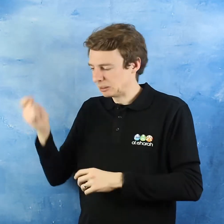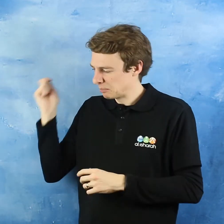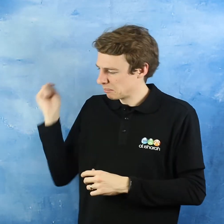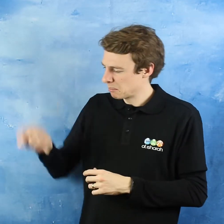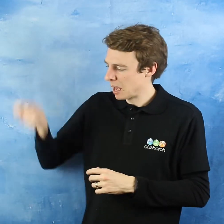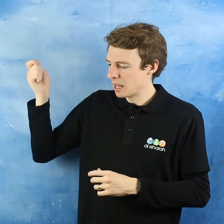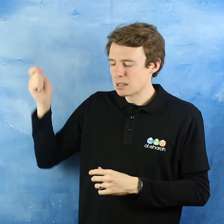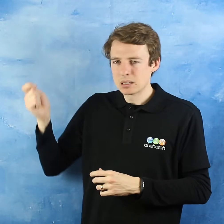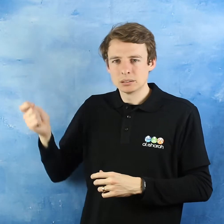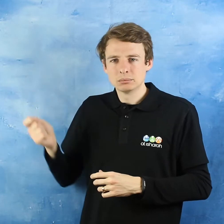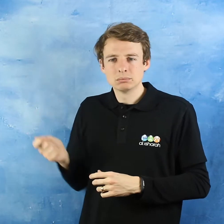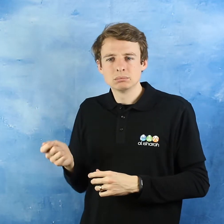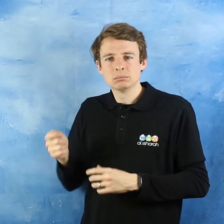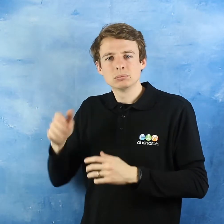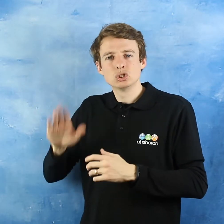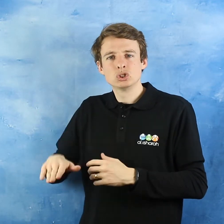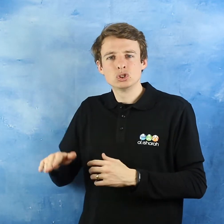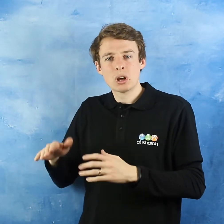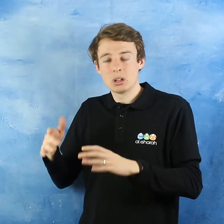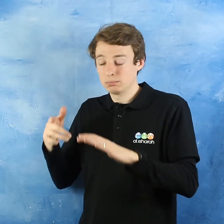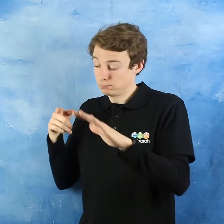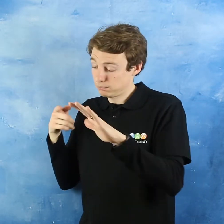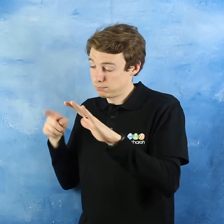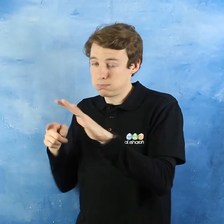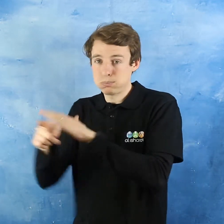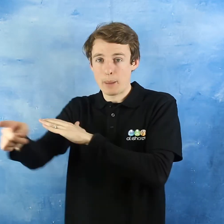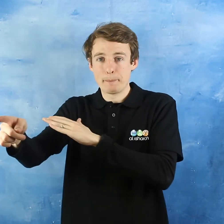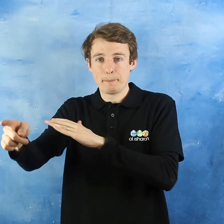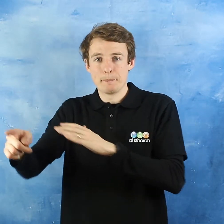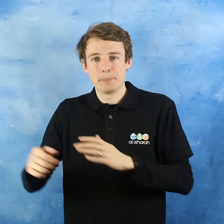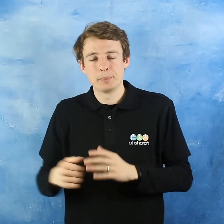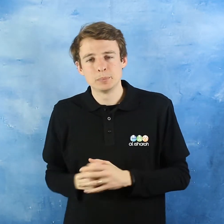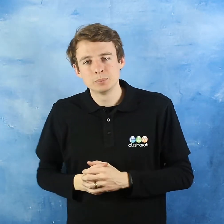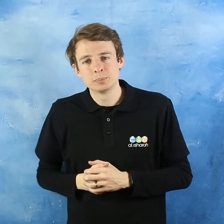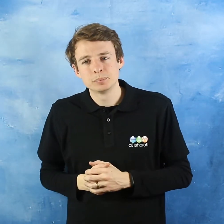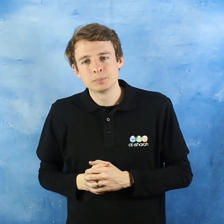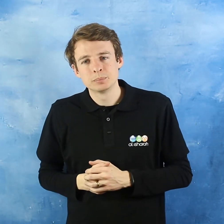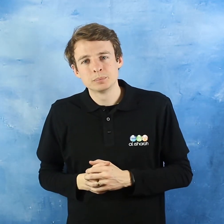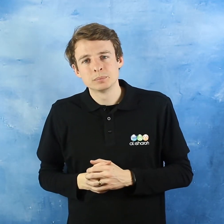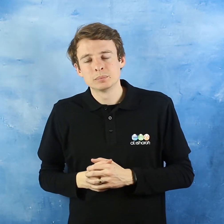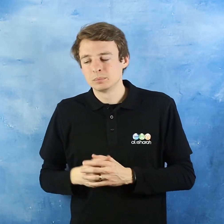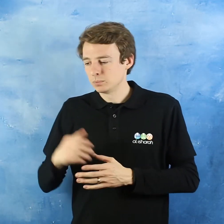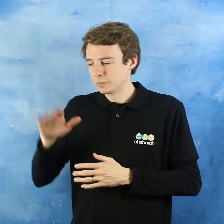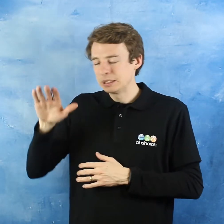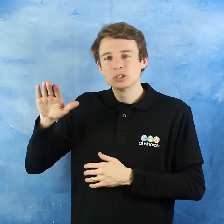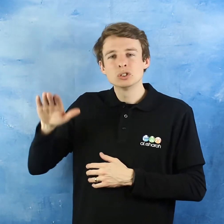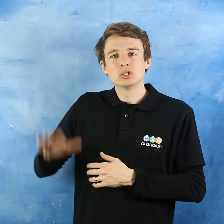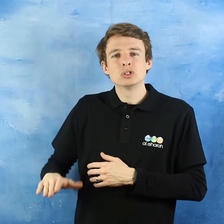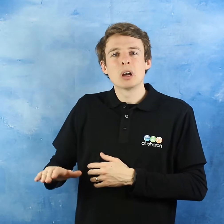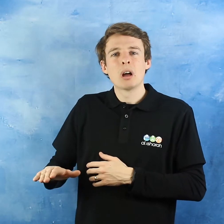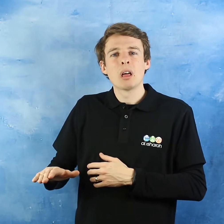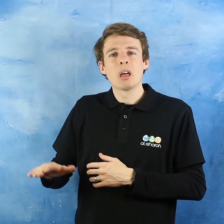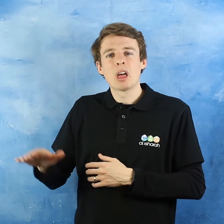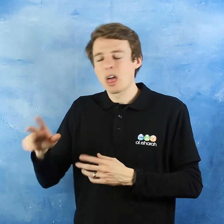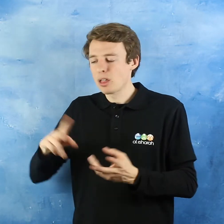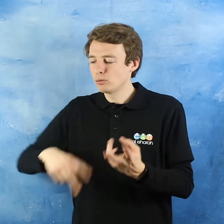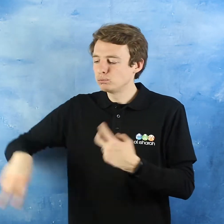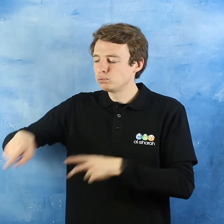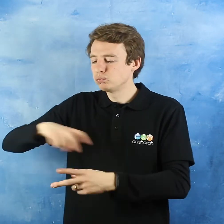the mom. And he was hanging around. Father Ayat said, boy is crying and running around. I was observing him. After